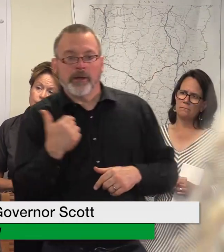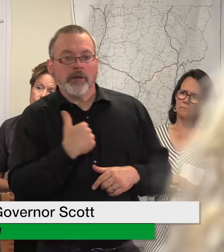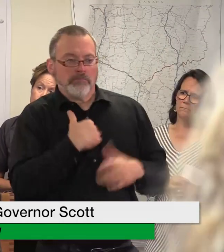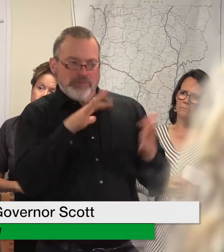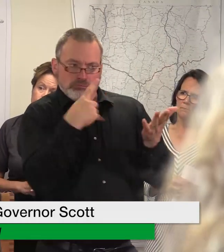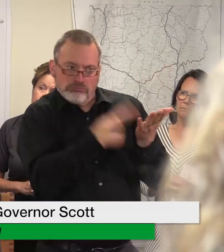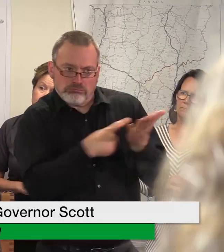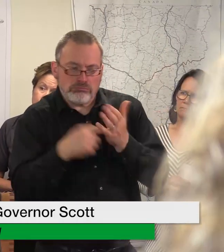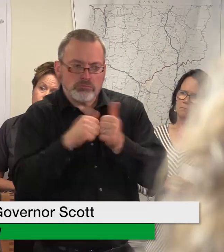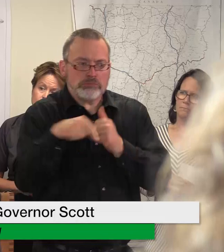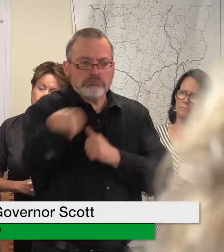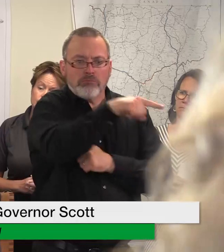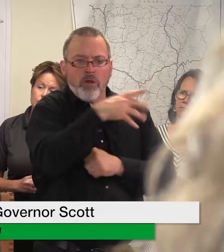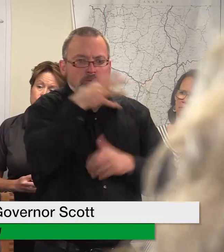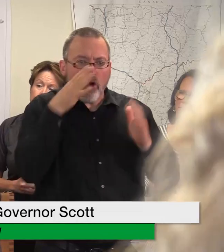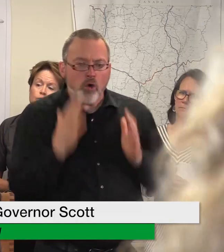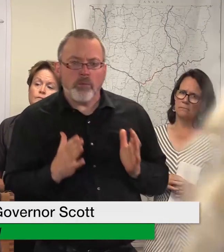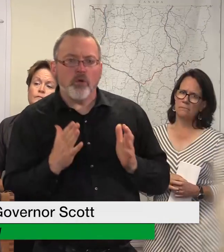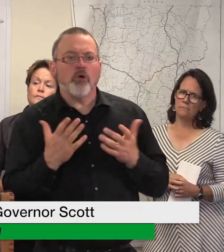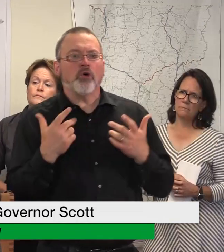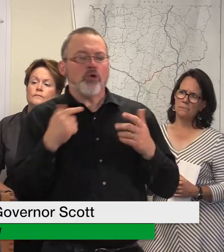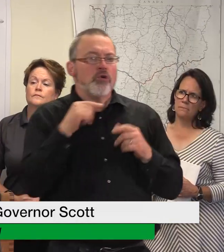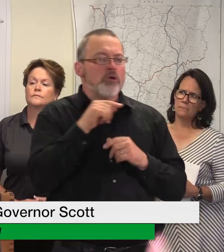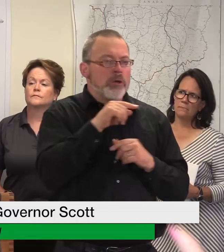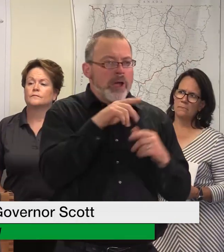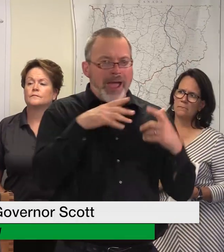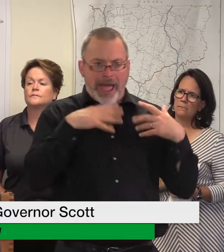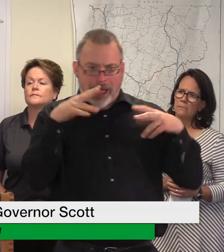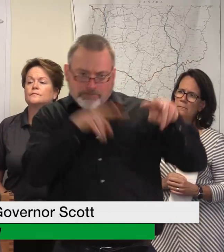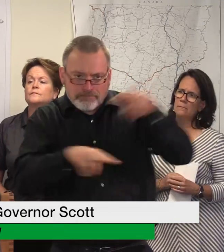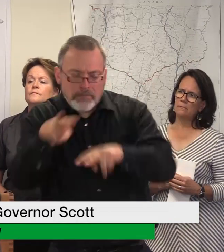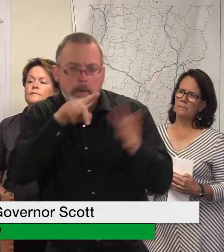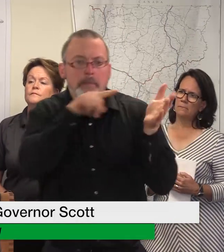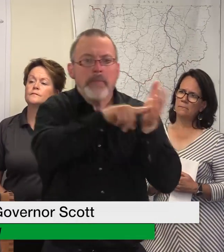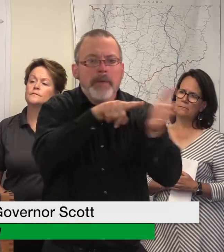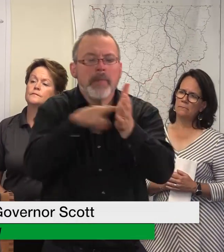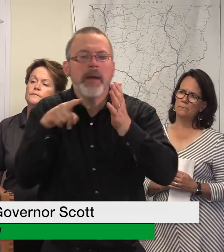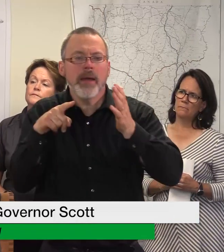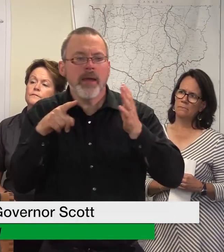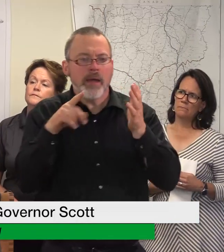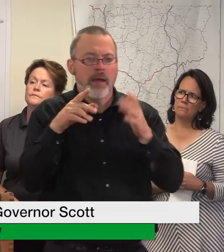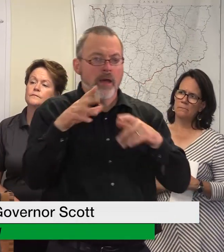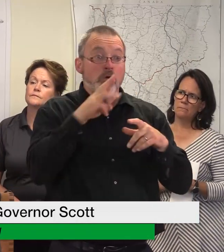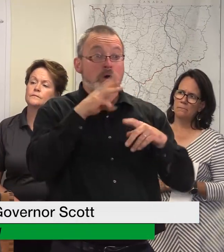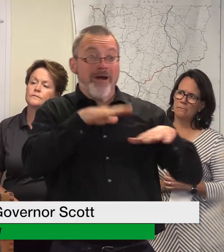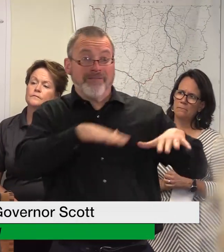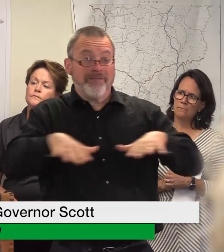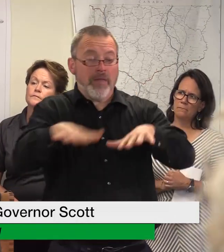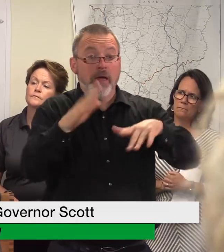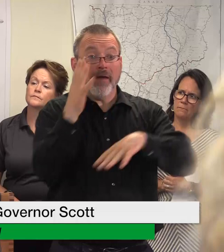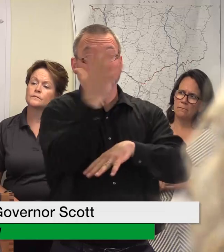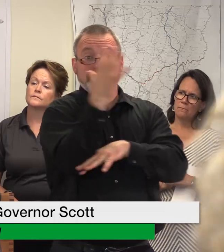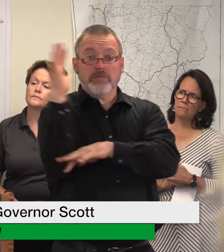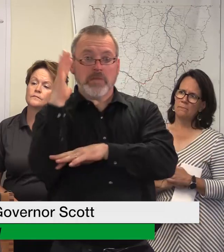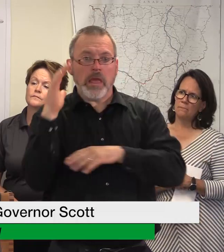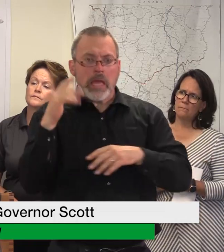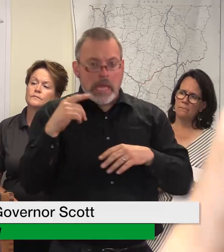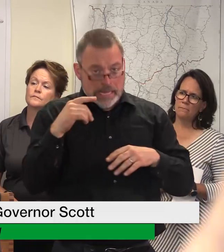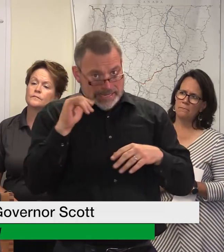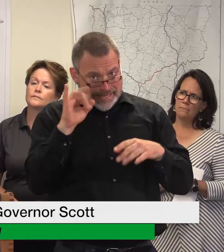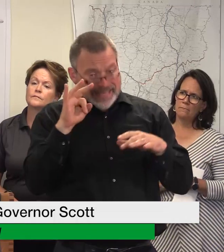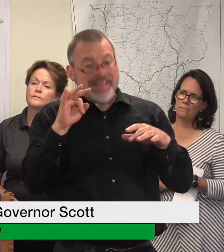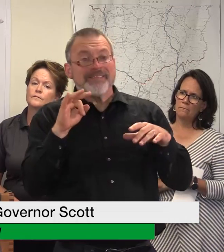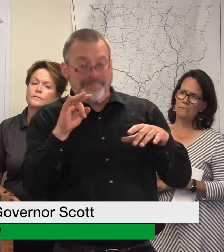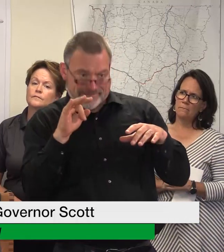agronomist team, has been out checking the fields. I think our hope was a lot of it could be saved that was underwater and maybe it would